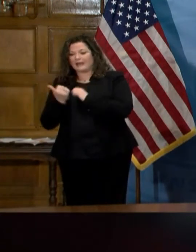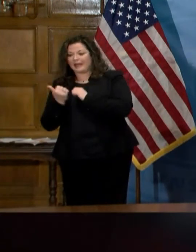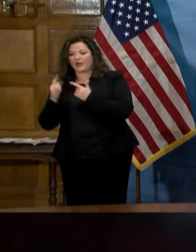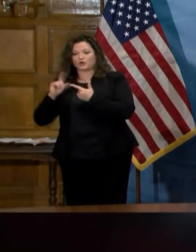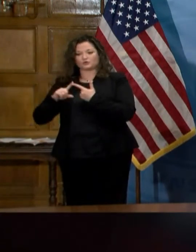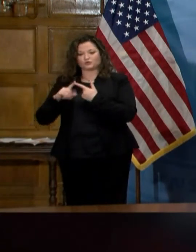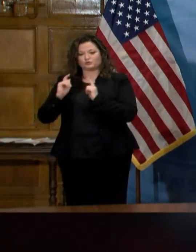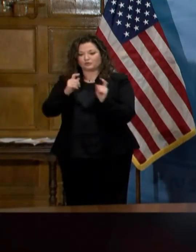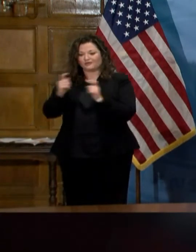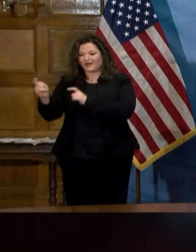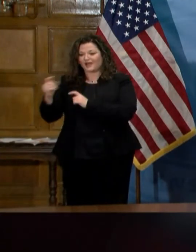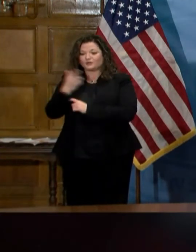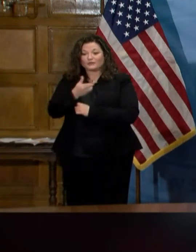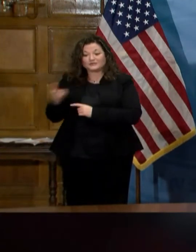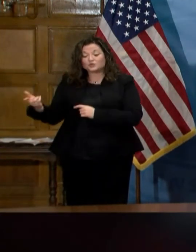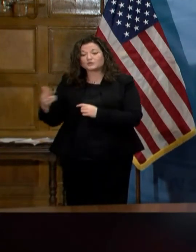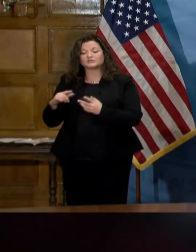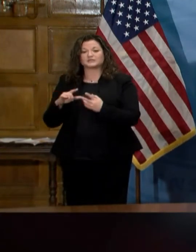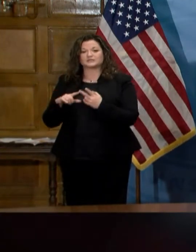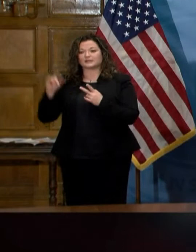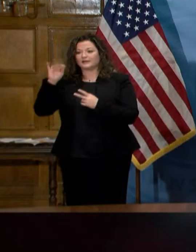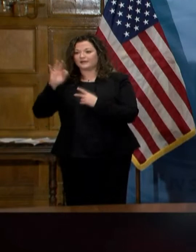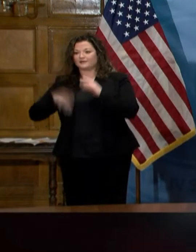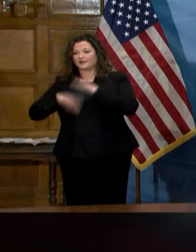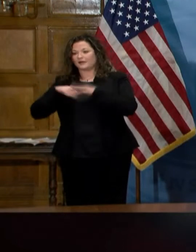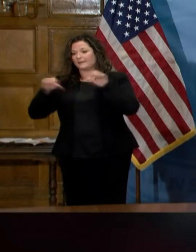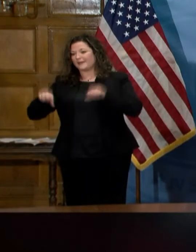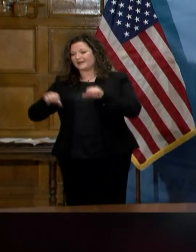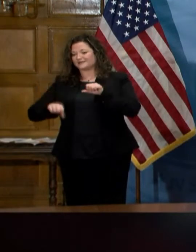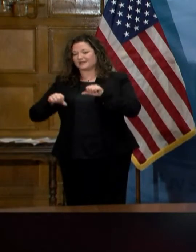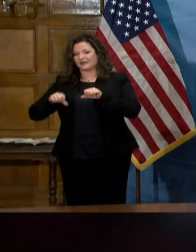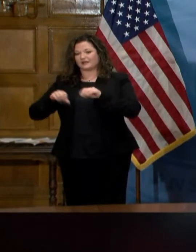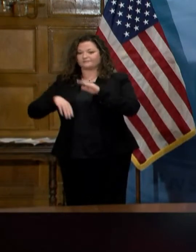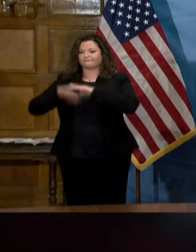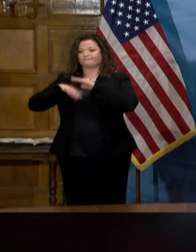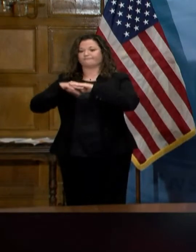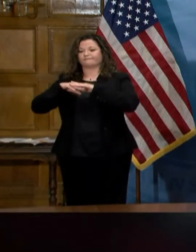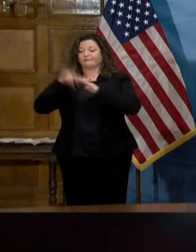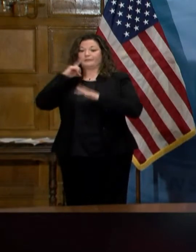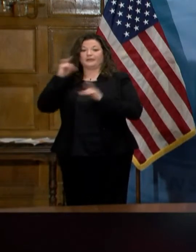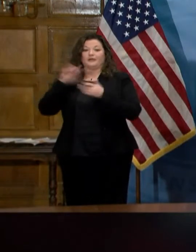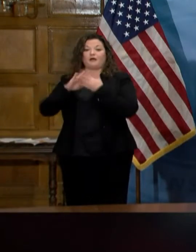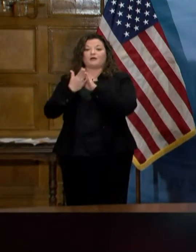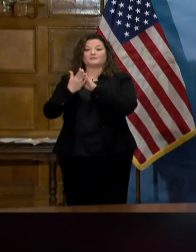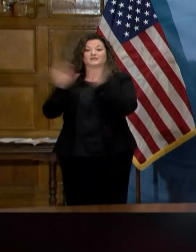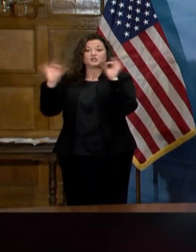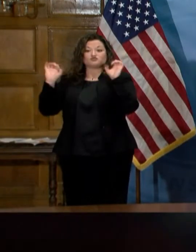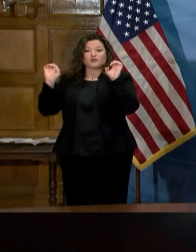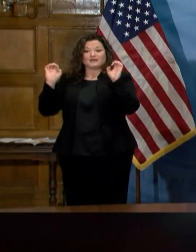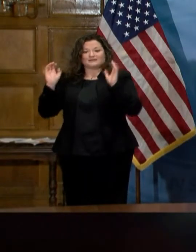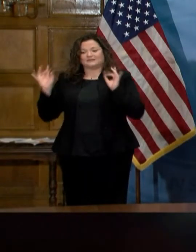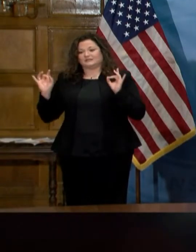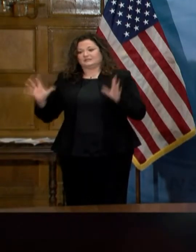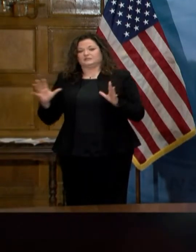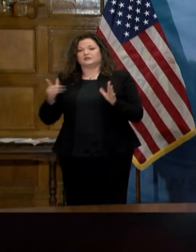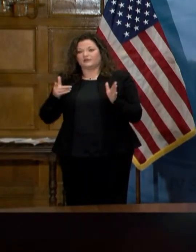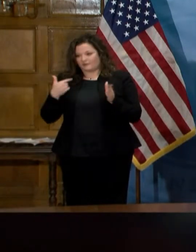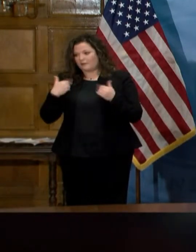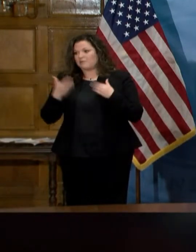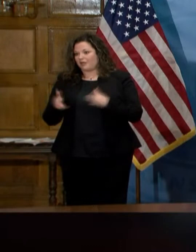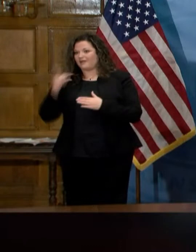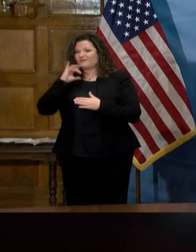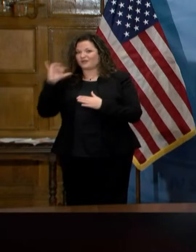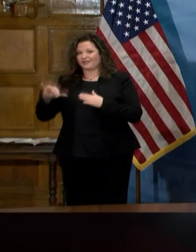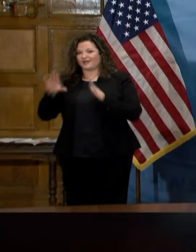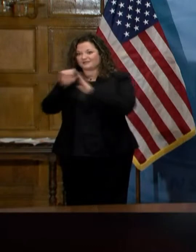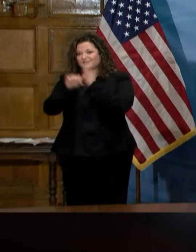scarce resources if the capacity situation does reach a kind of crisis point, and to kind of have a plan for that statewide. My